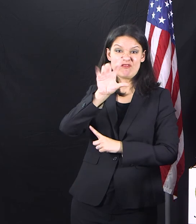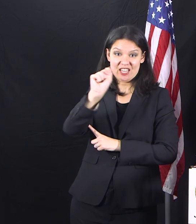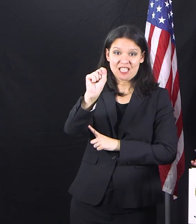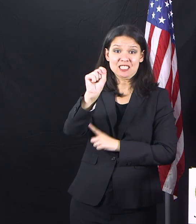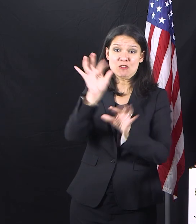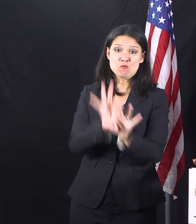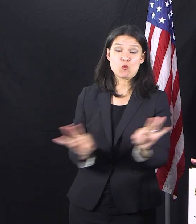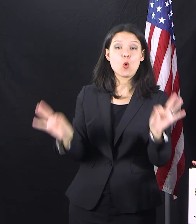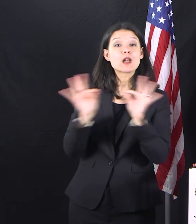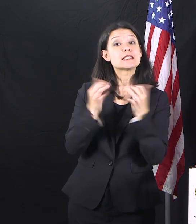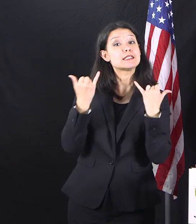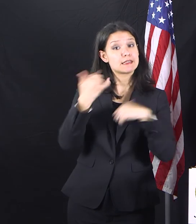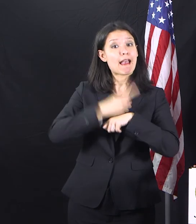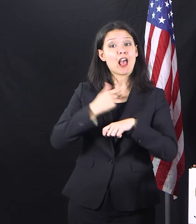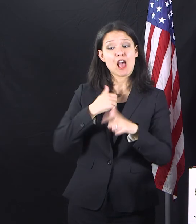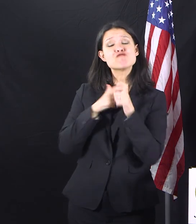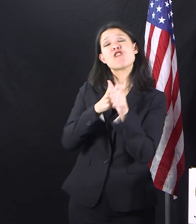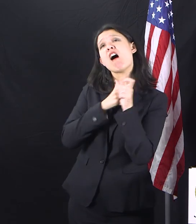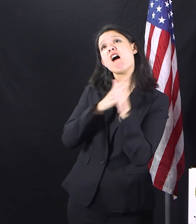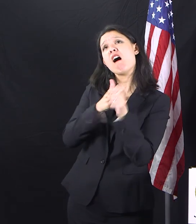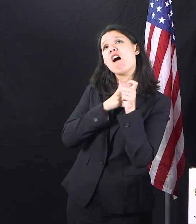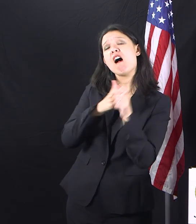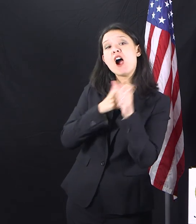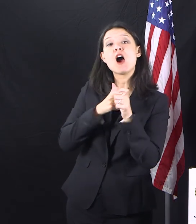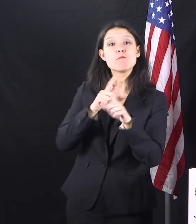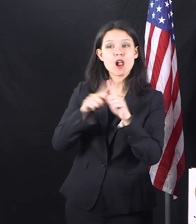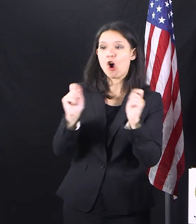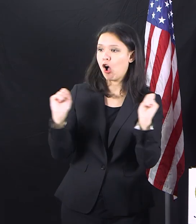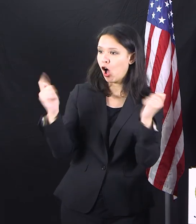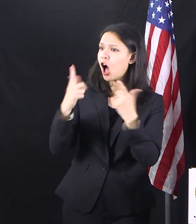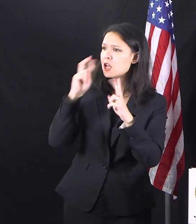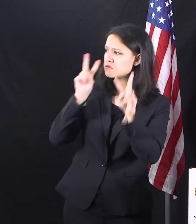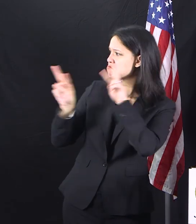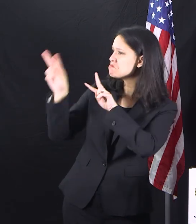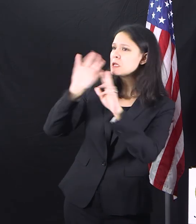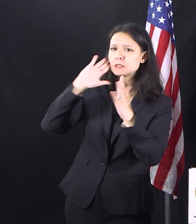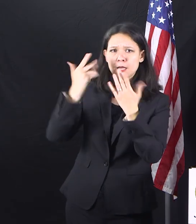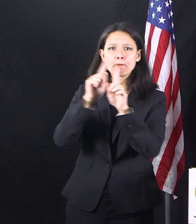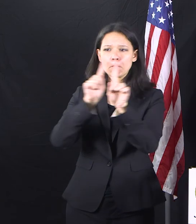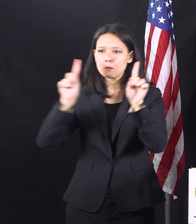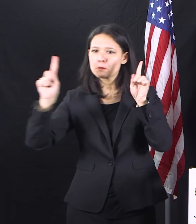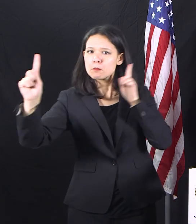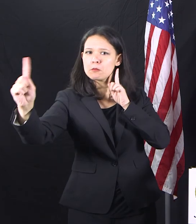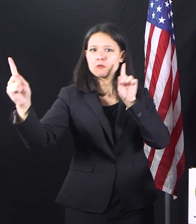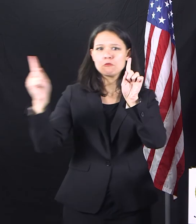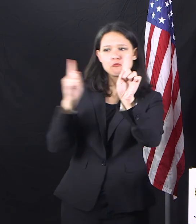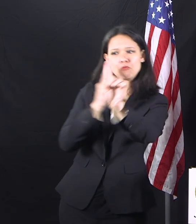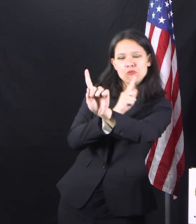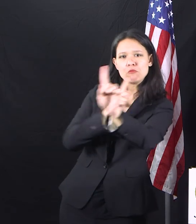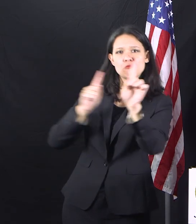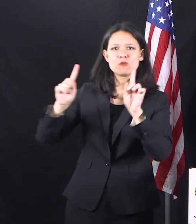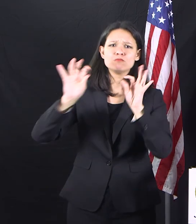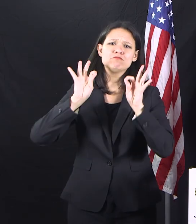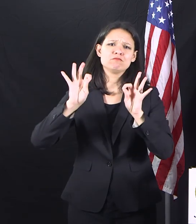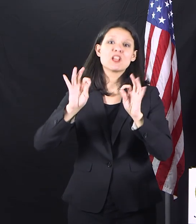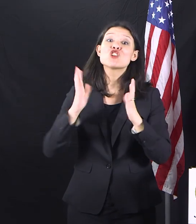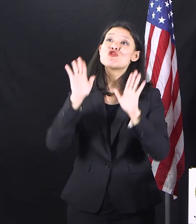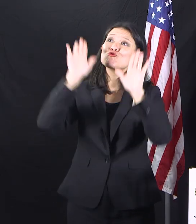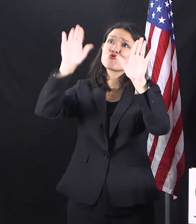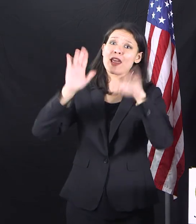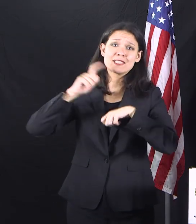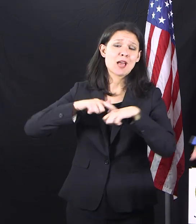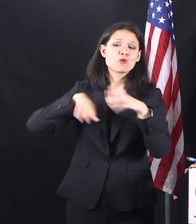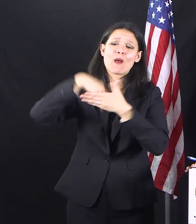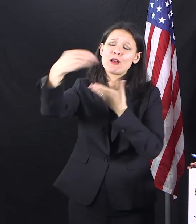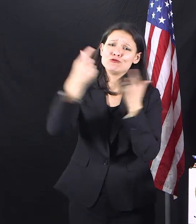people, but everybody pretty much was complying. I was very proud of what was going on there. It's a great time to get out